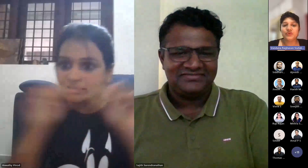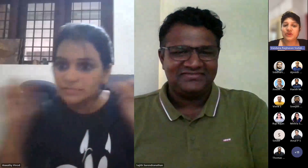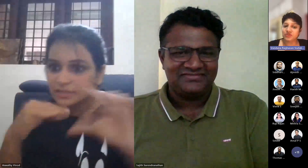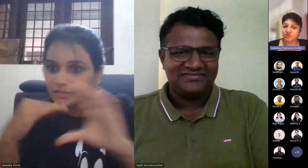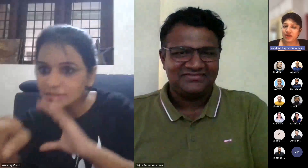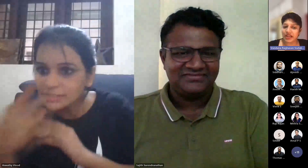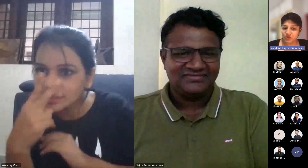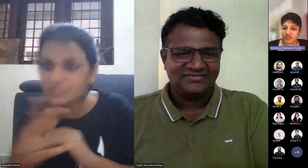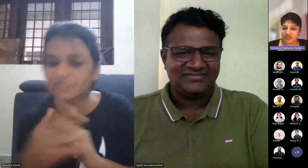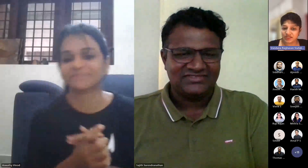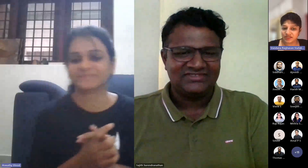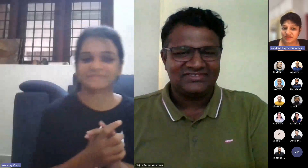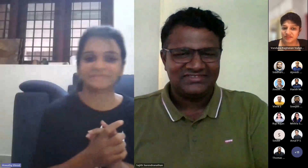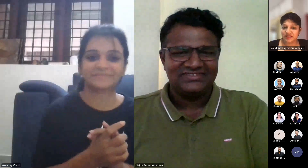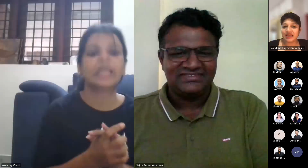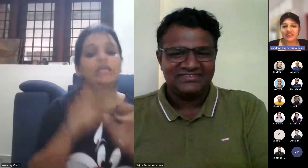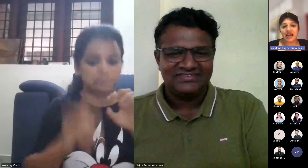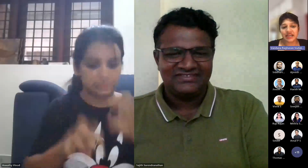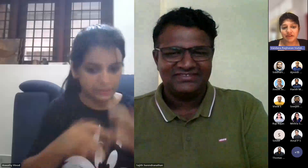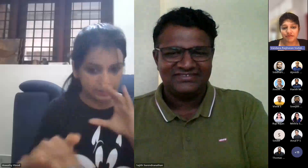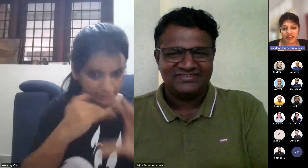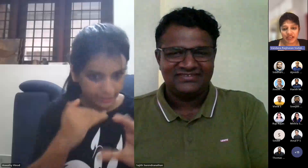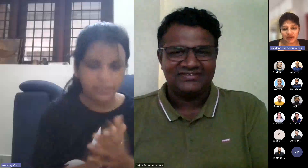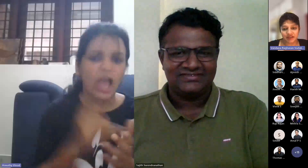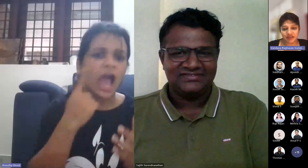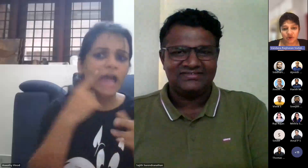You can also write to us at